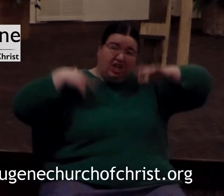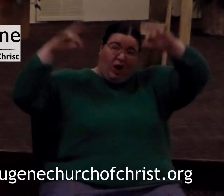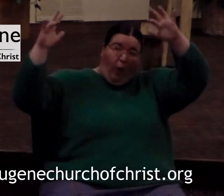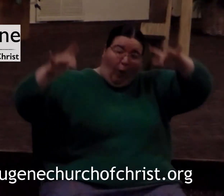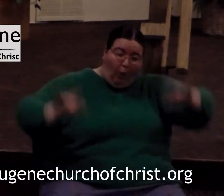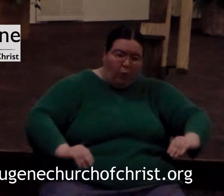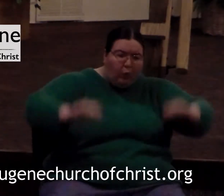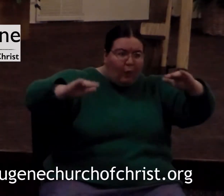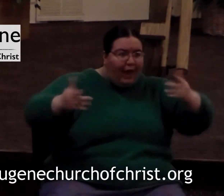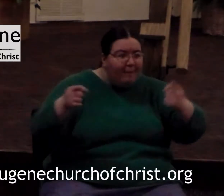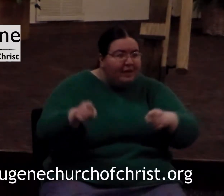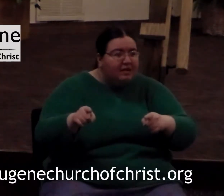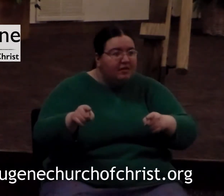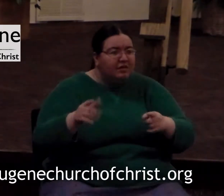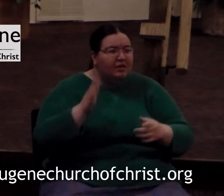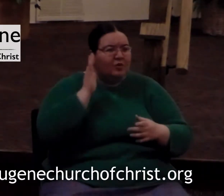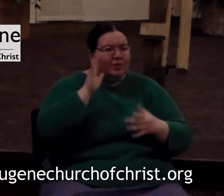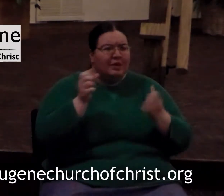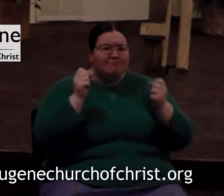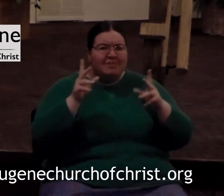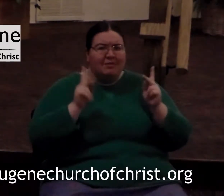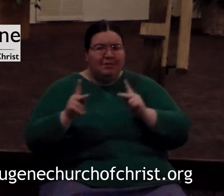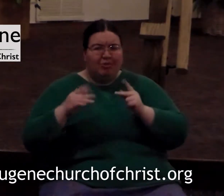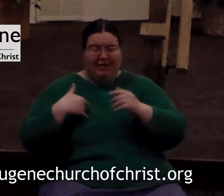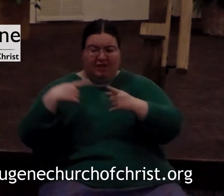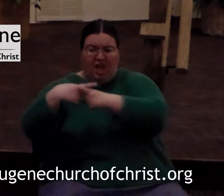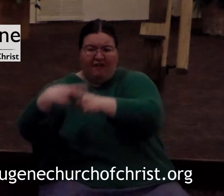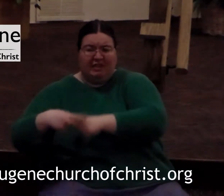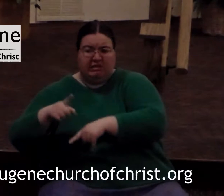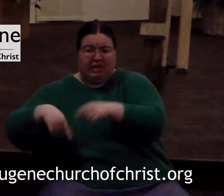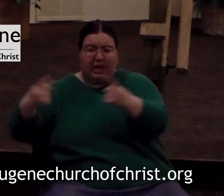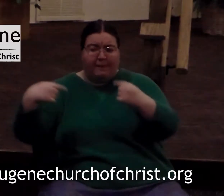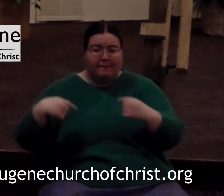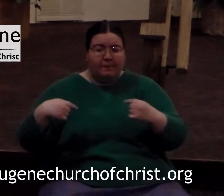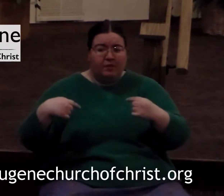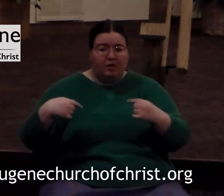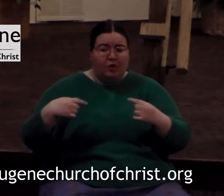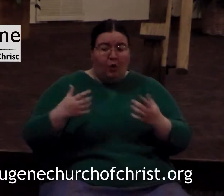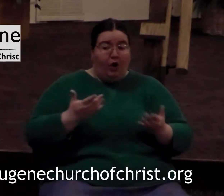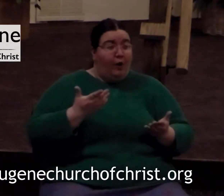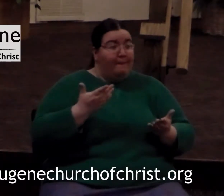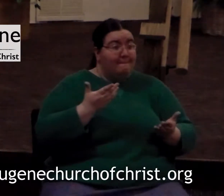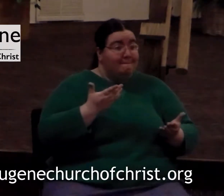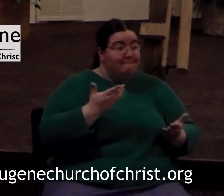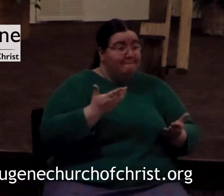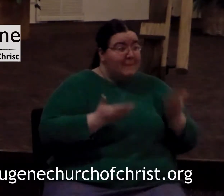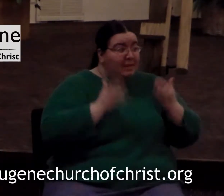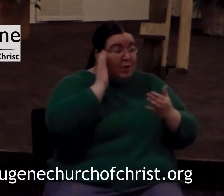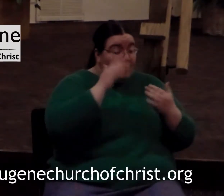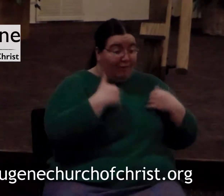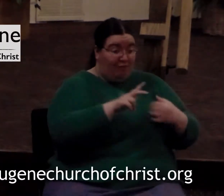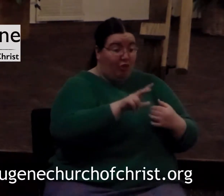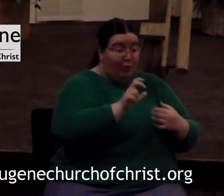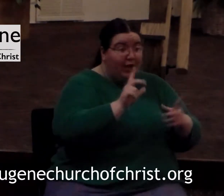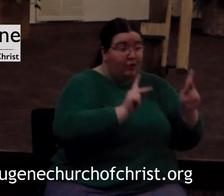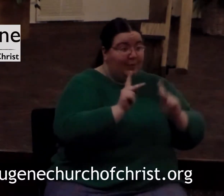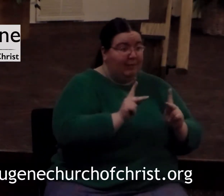on? Or the other thing I don't know is, will it be 300 and we're trying desperately to figure out how to house them all? We can make